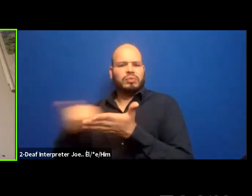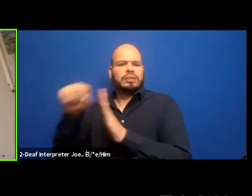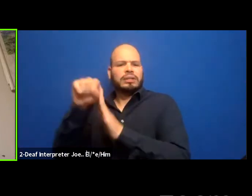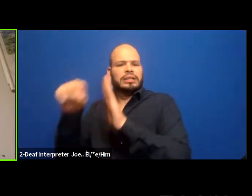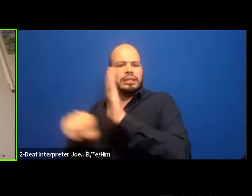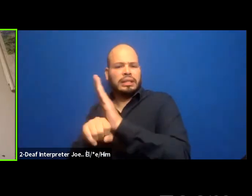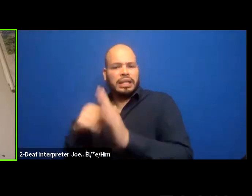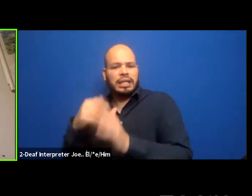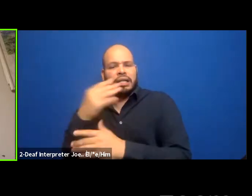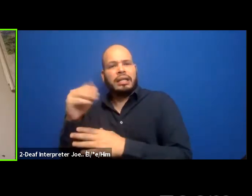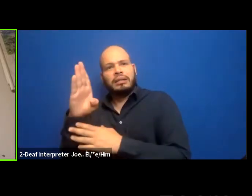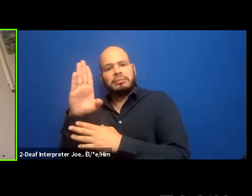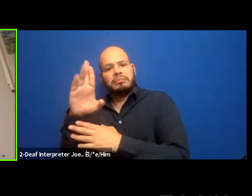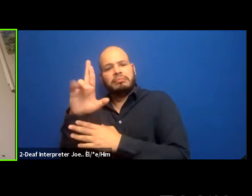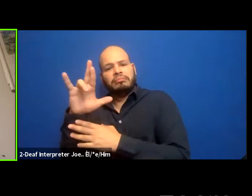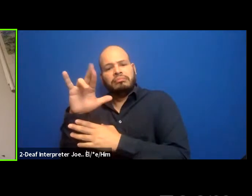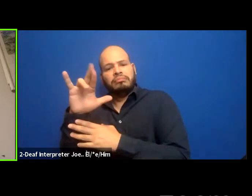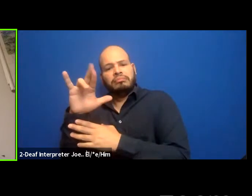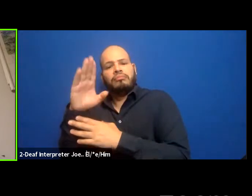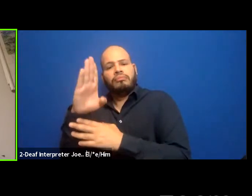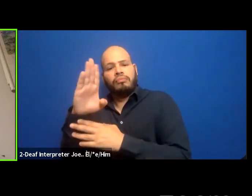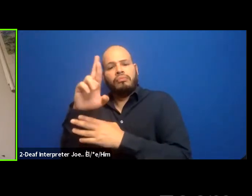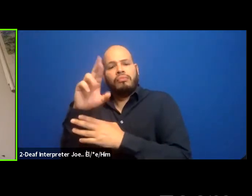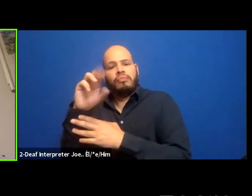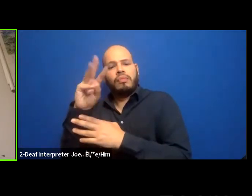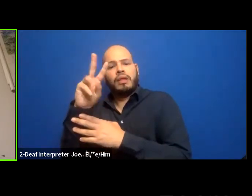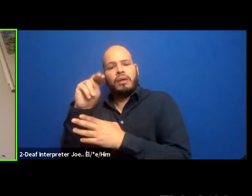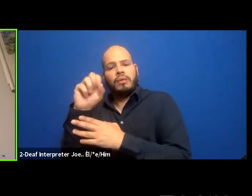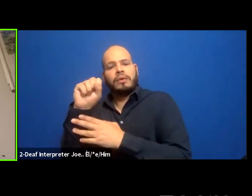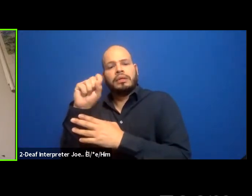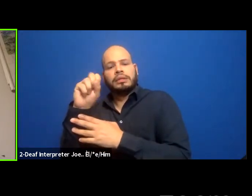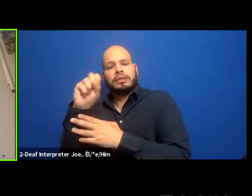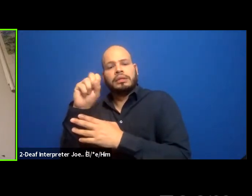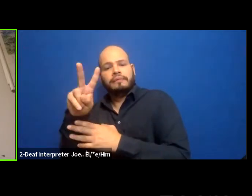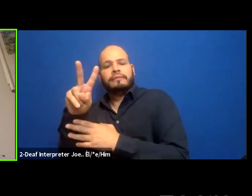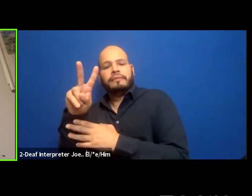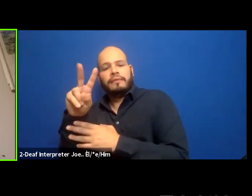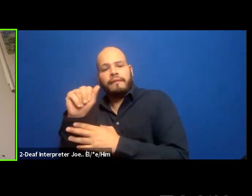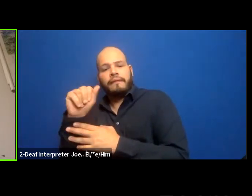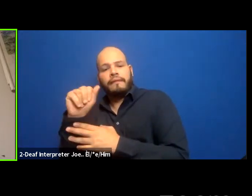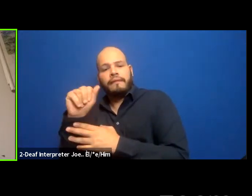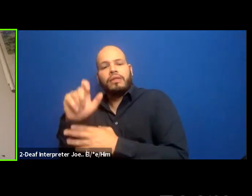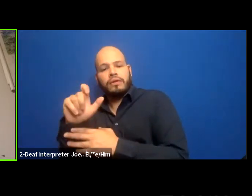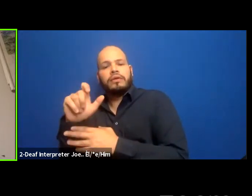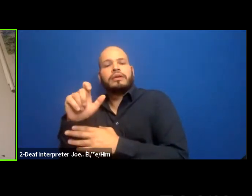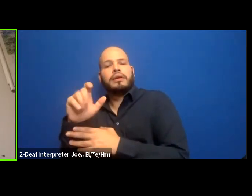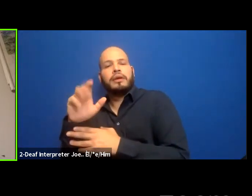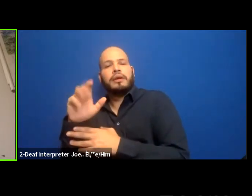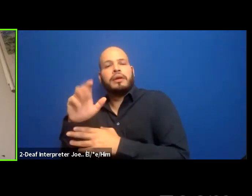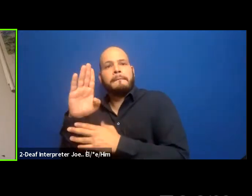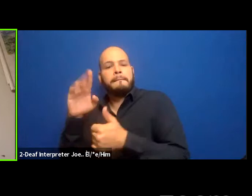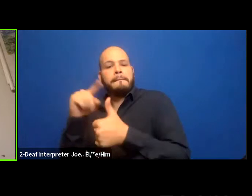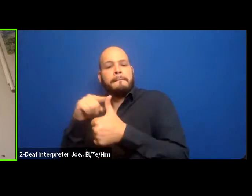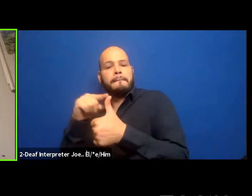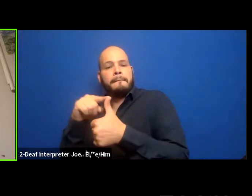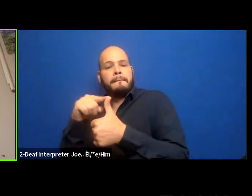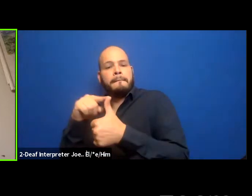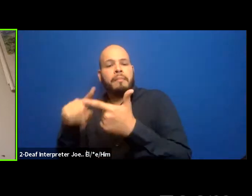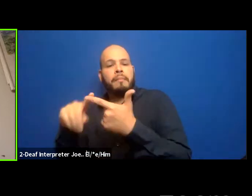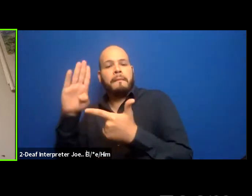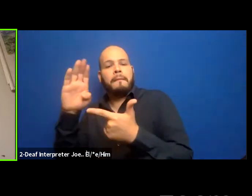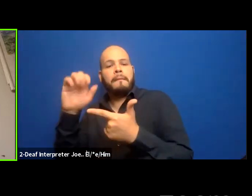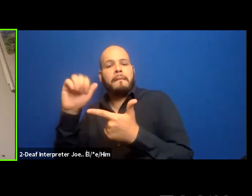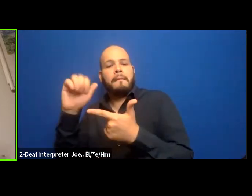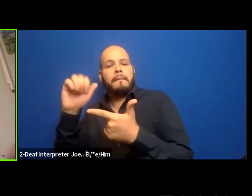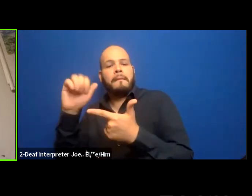and South Bronx, and Lower East Side. And really through our movement, which we